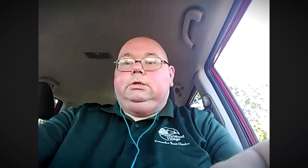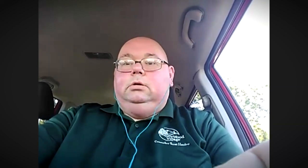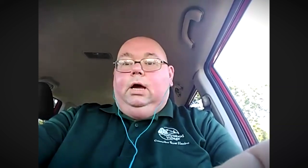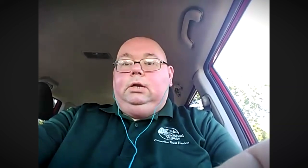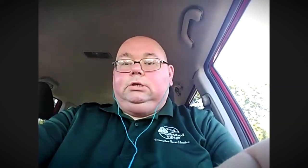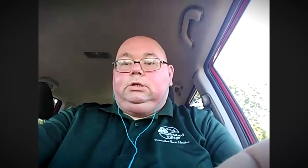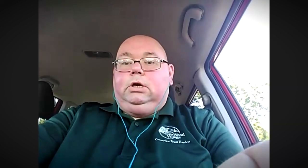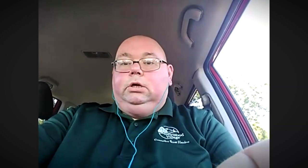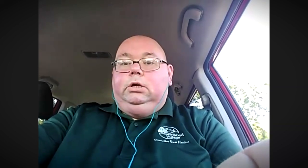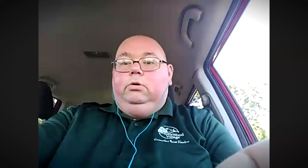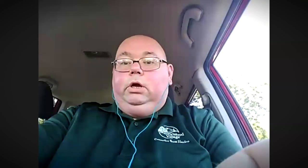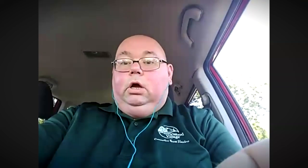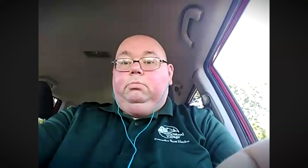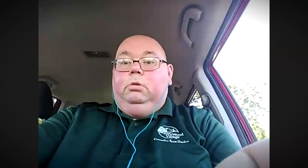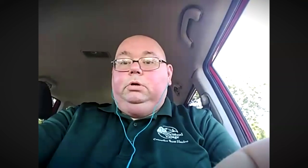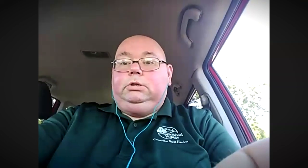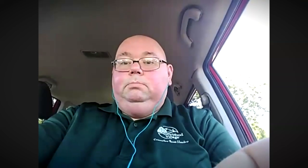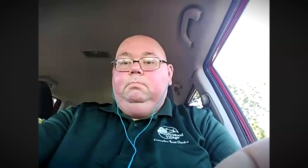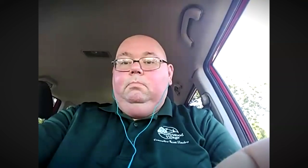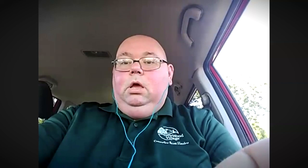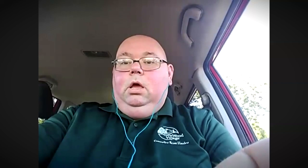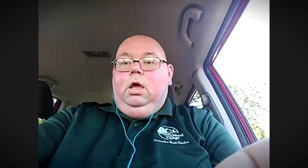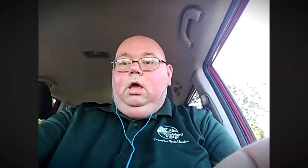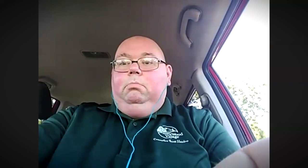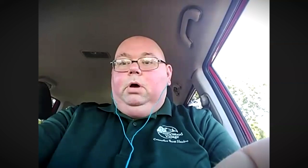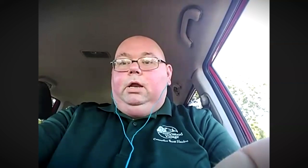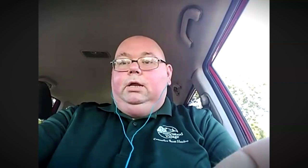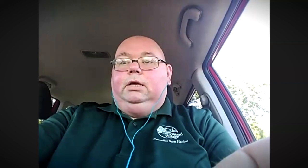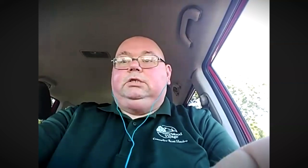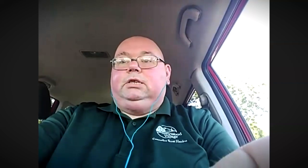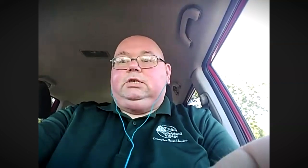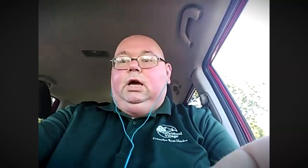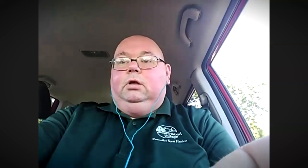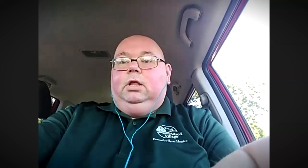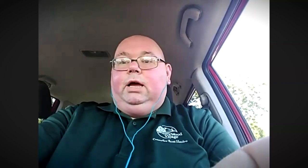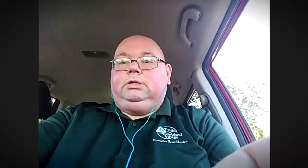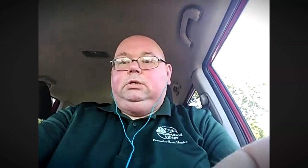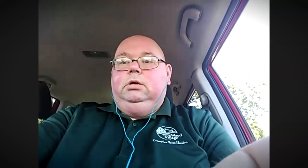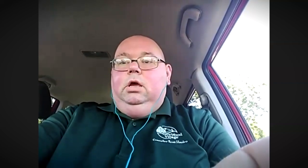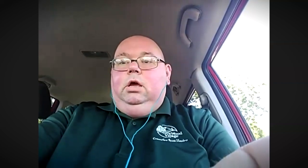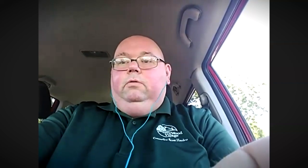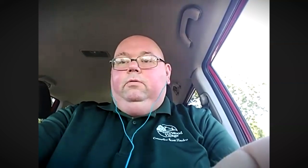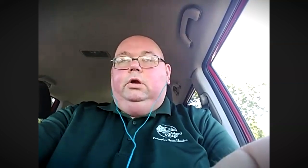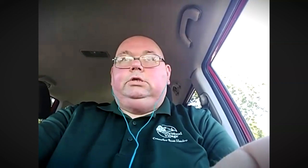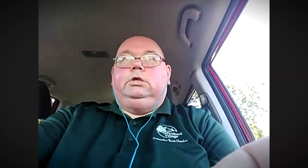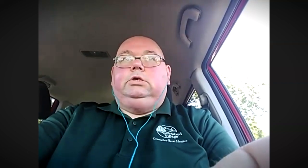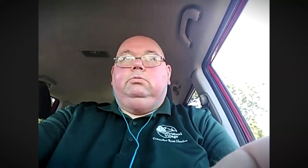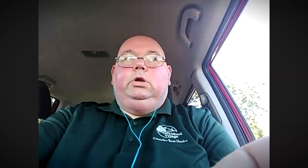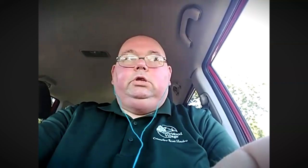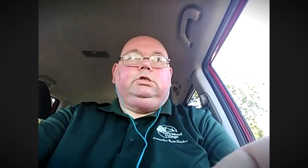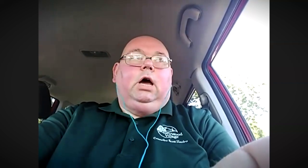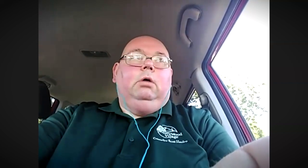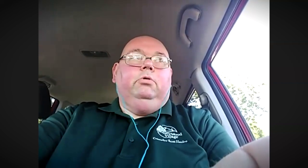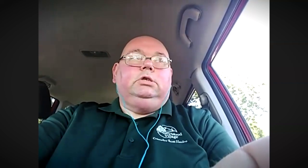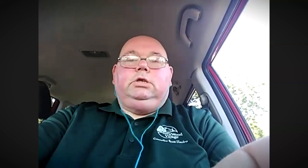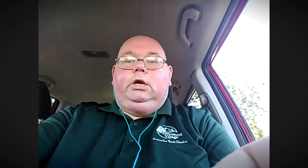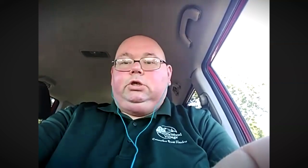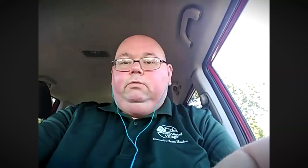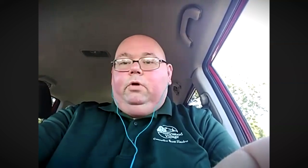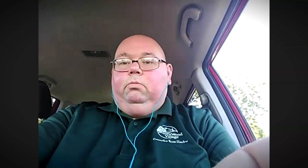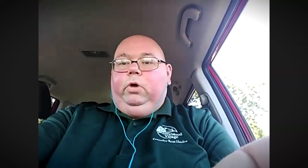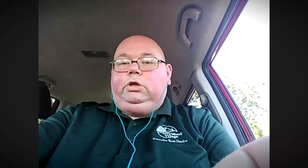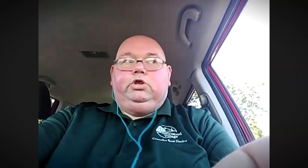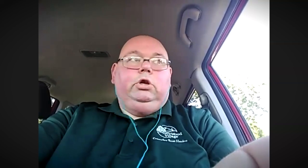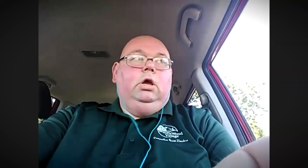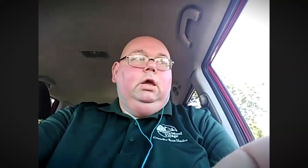at least not necessarily doing it on purpose, but it exists nonetheless. For instance, we just saw a presentation